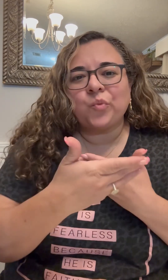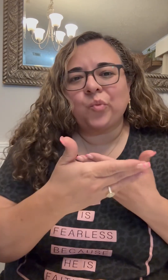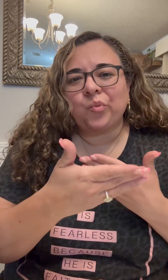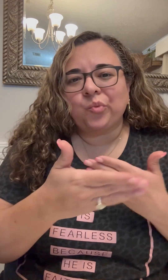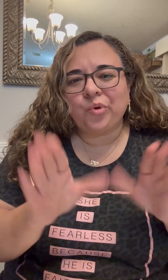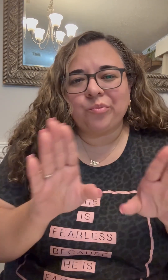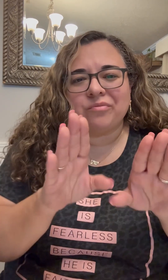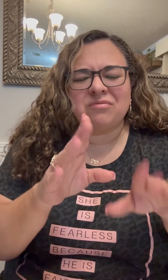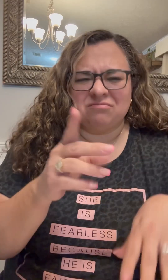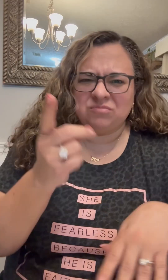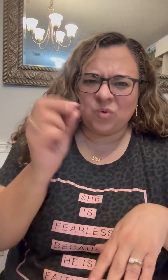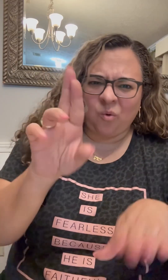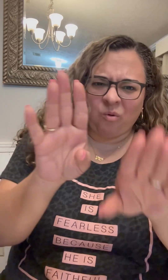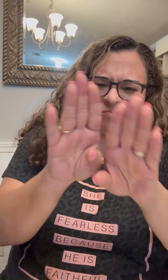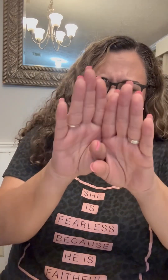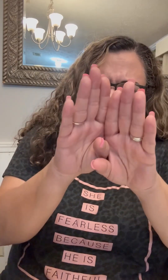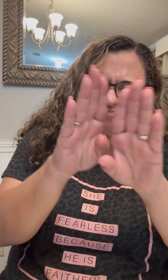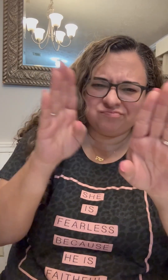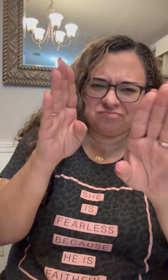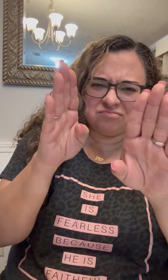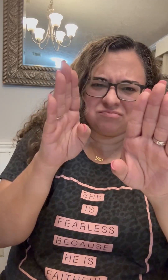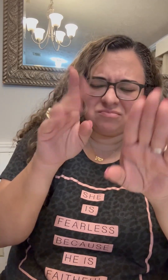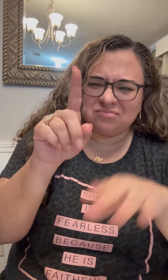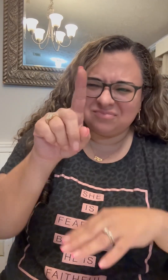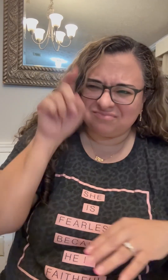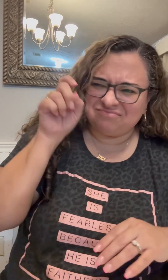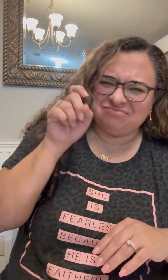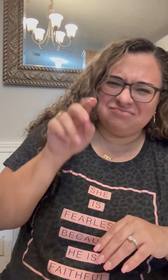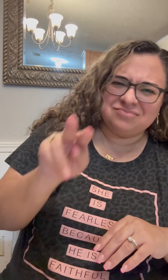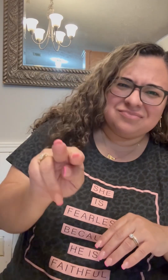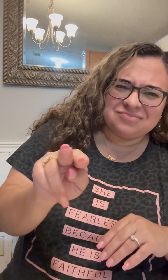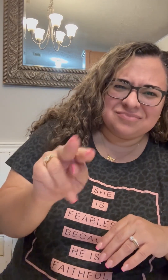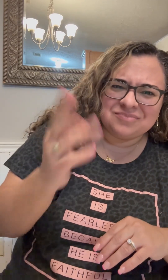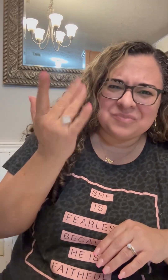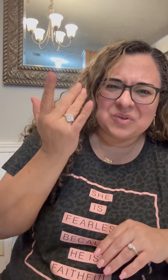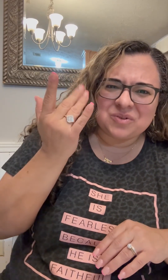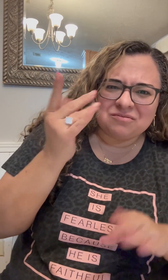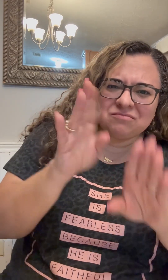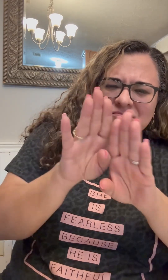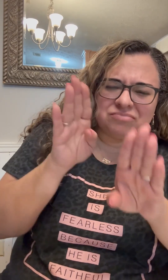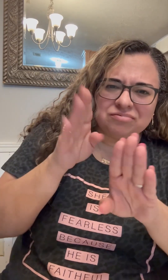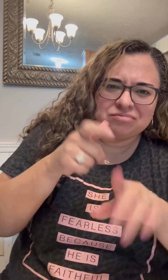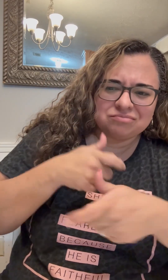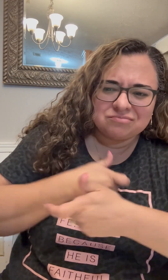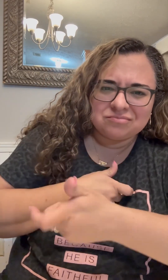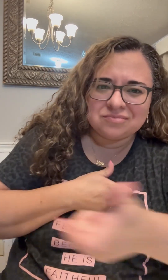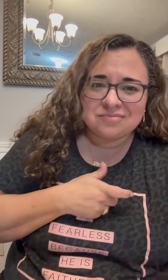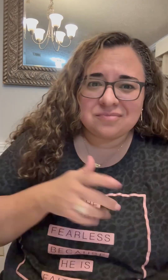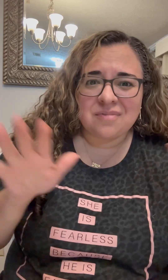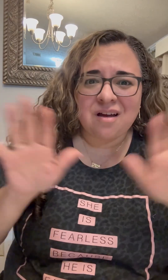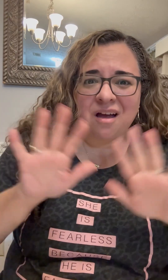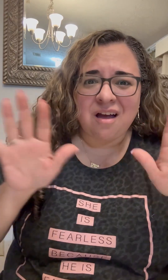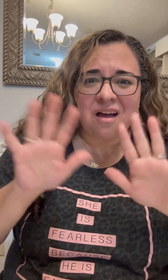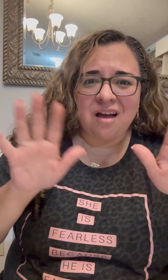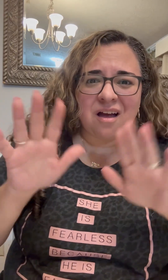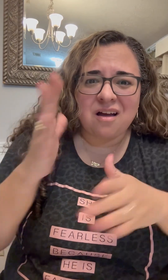room, and notices that the room is open. He's a little puzzled. He walks in,